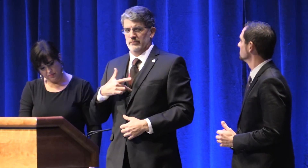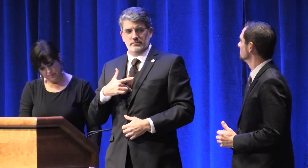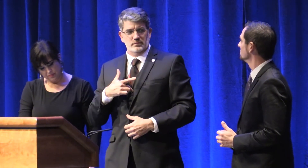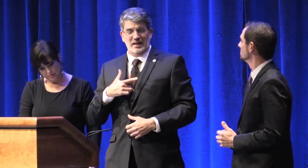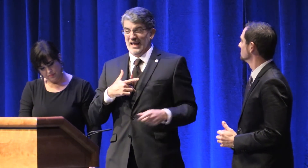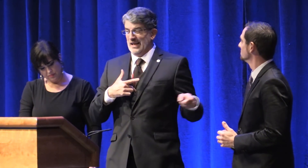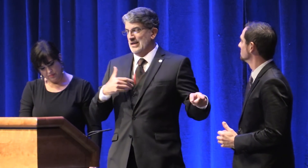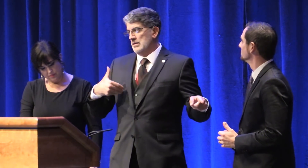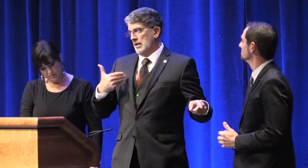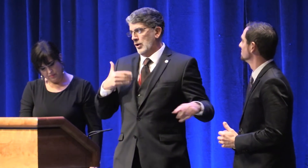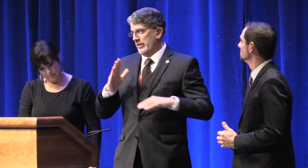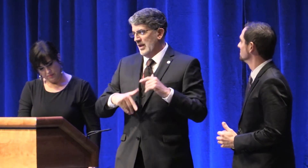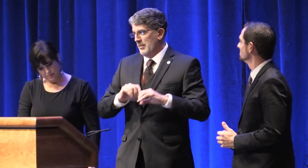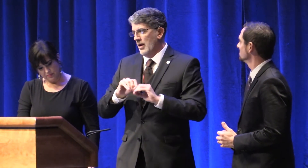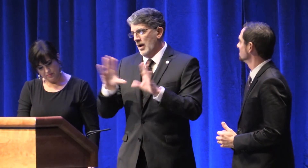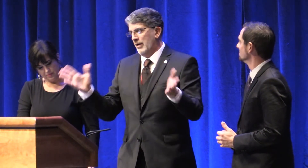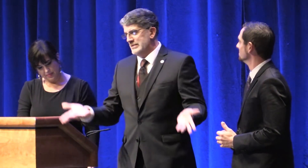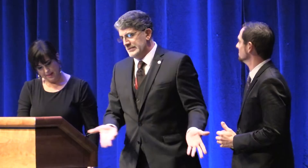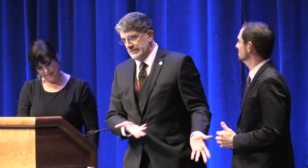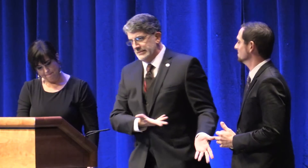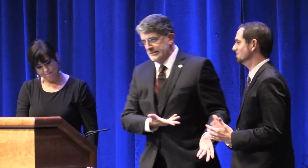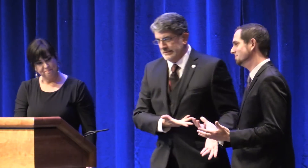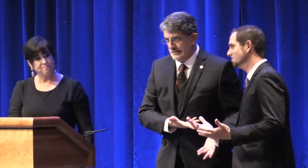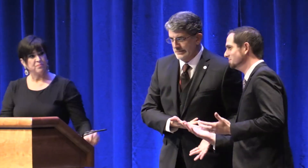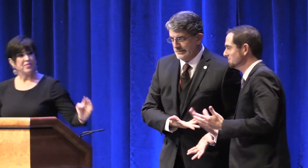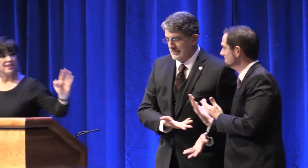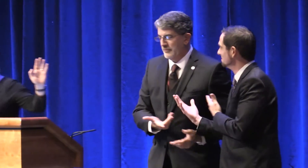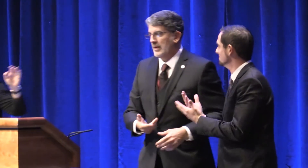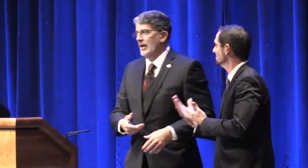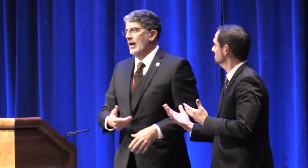with ASL. And he's younger than me, obviously.